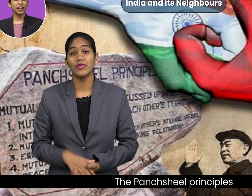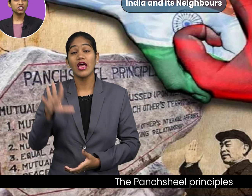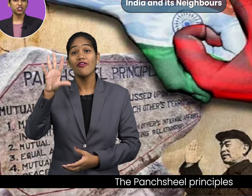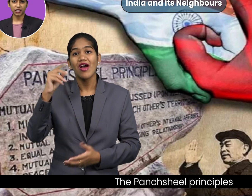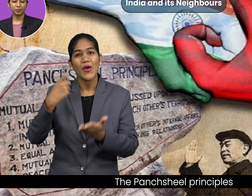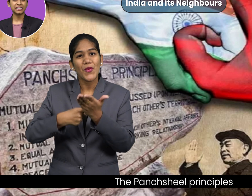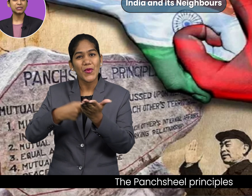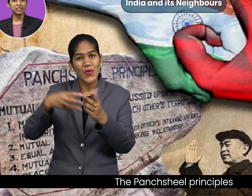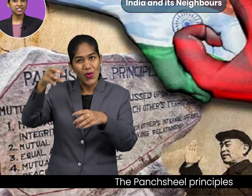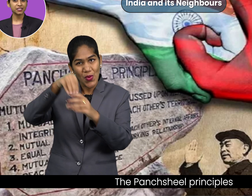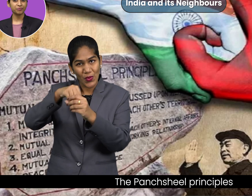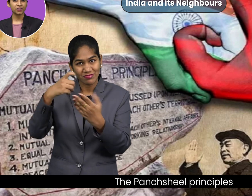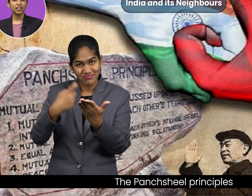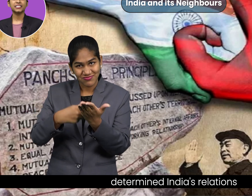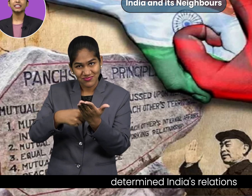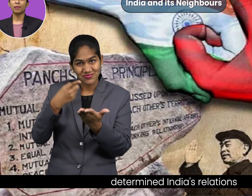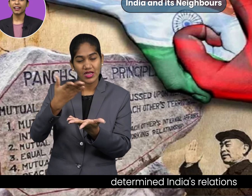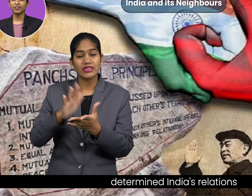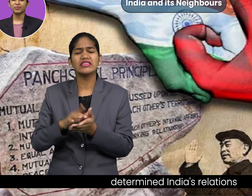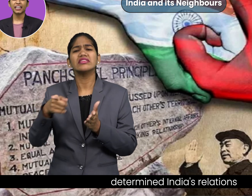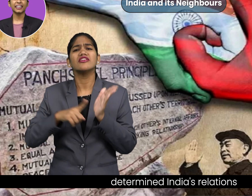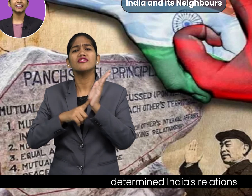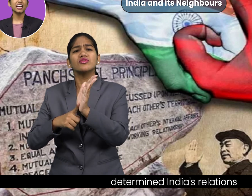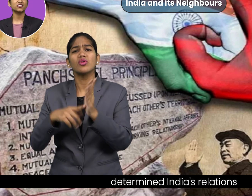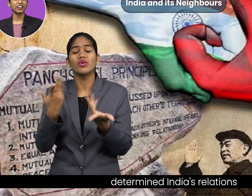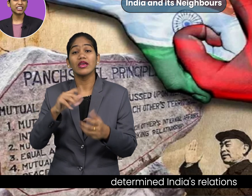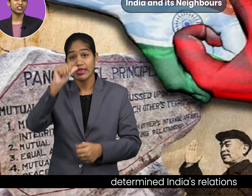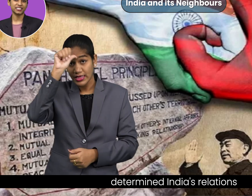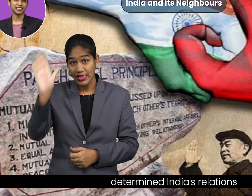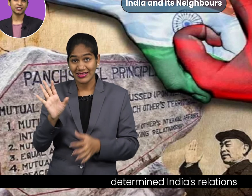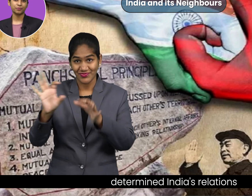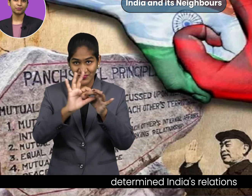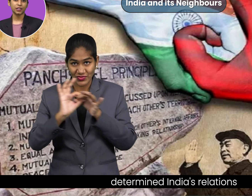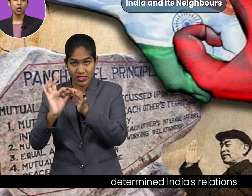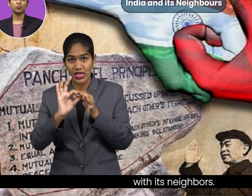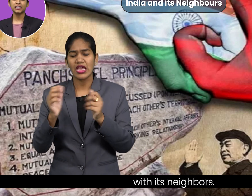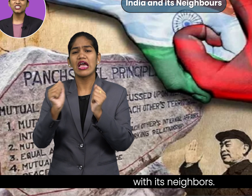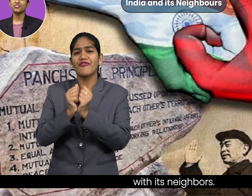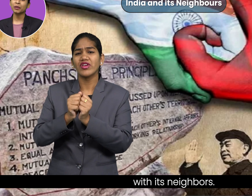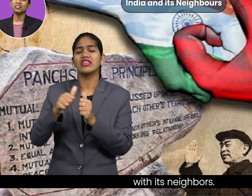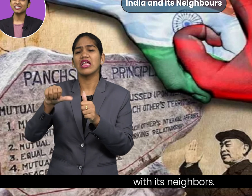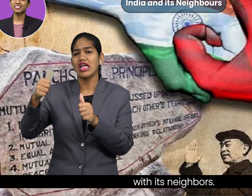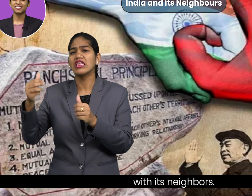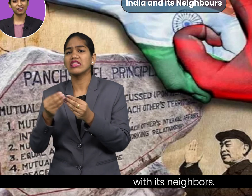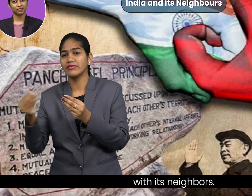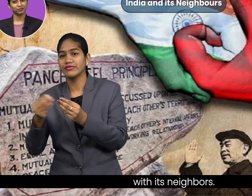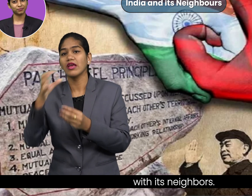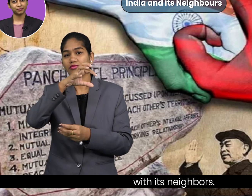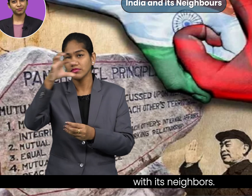The Panchsheel principles determined India's relations with its